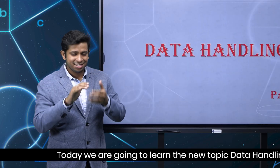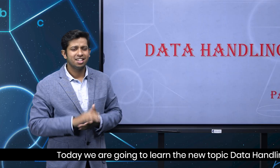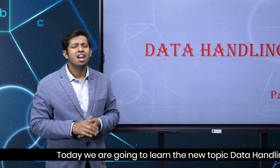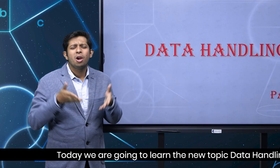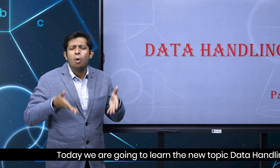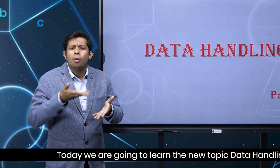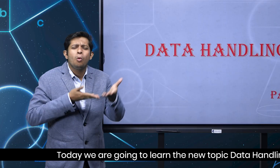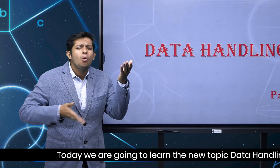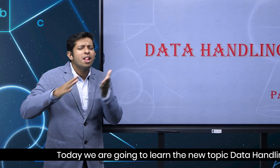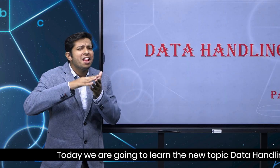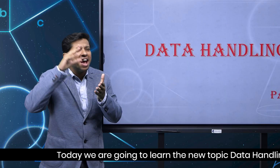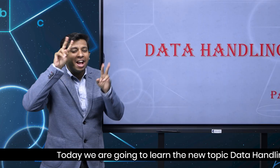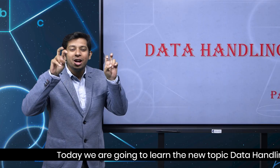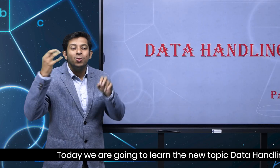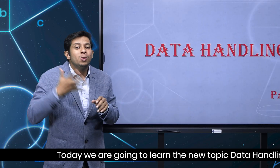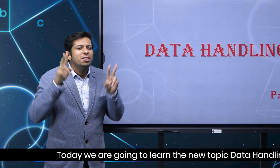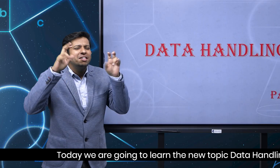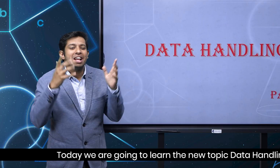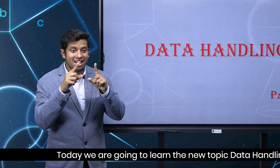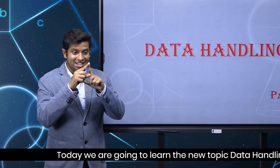Today we are going to learn the new topic data handling.